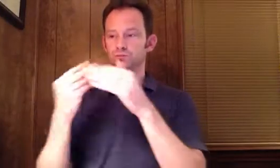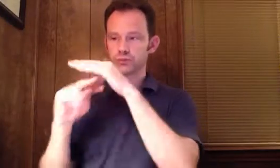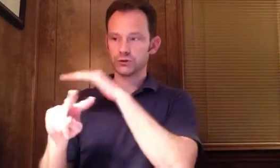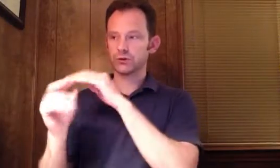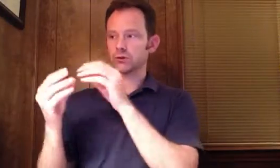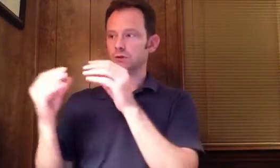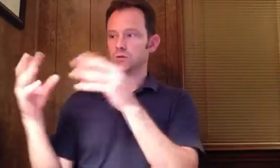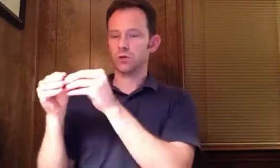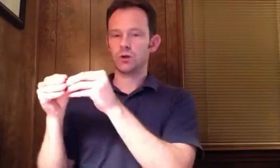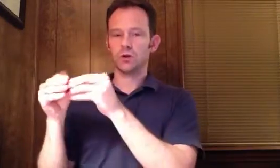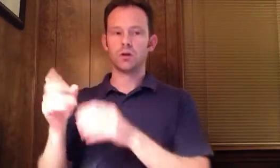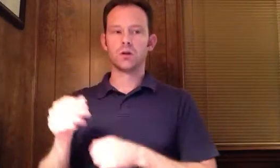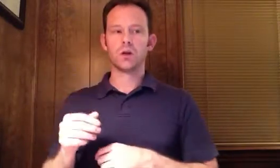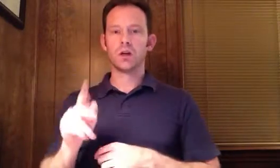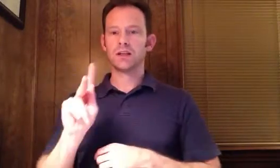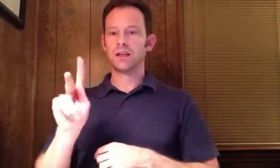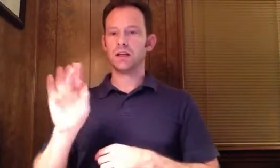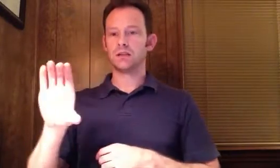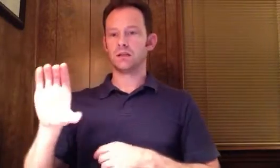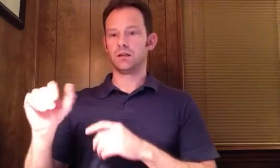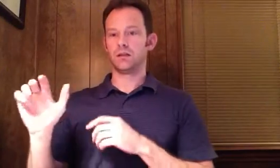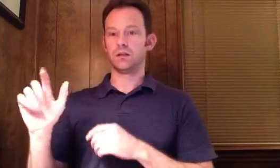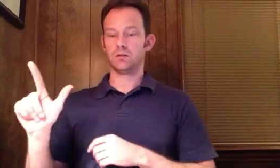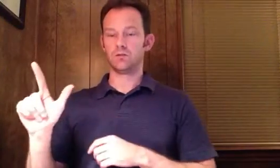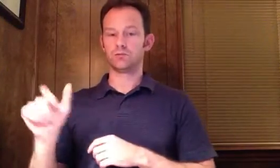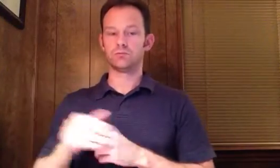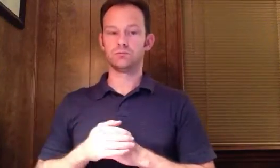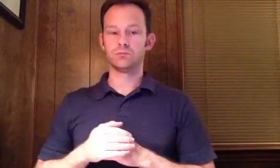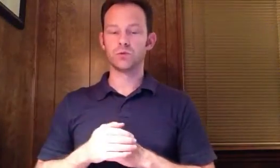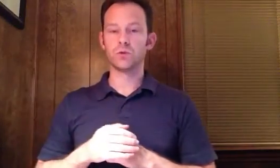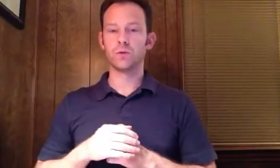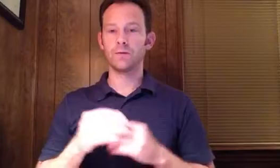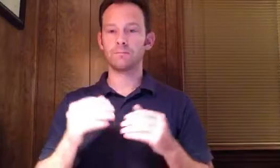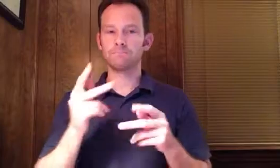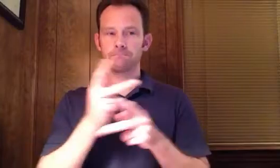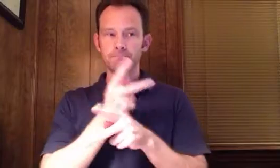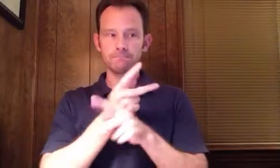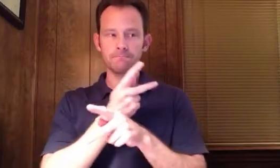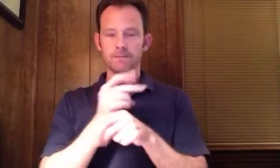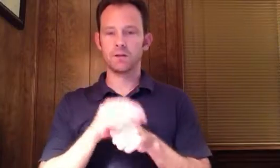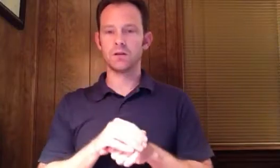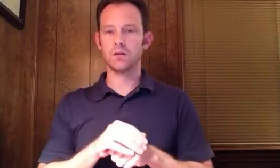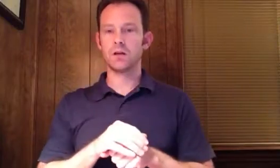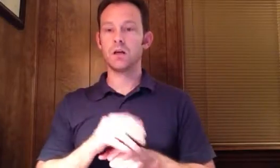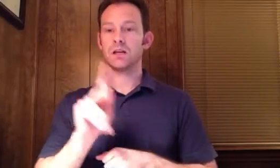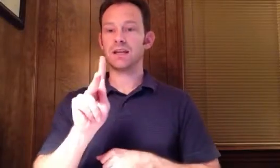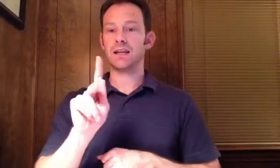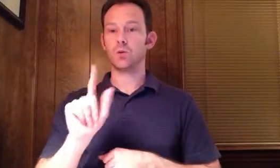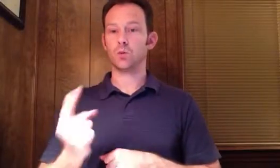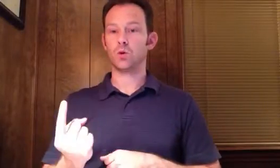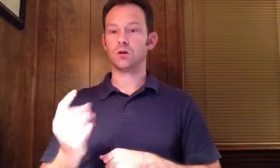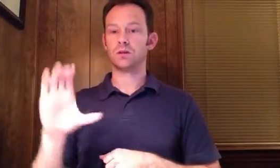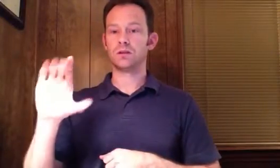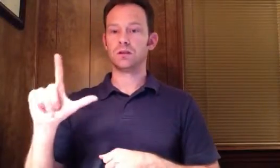potassium is +1 and chlorine is a -1, so the formula for potassium chloride is K1Cl1. You'll see here in the